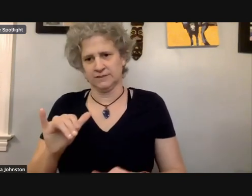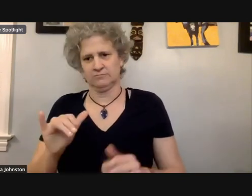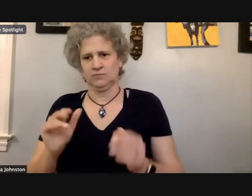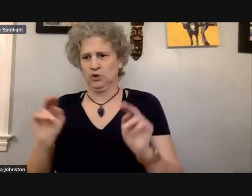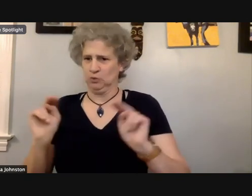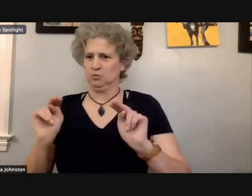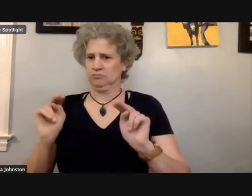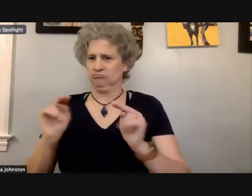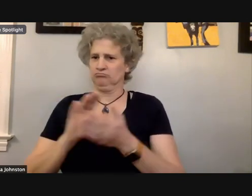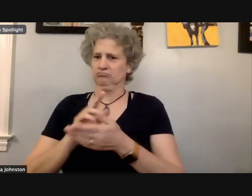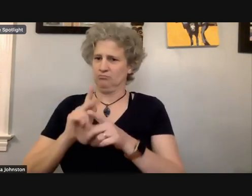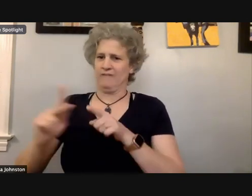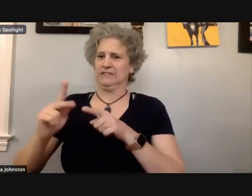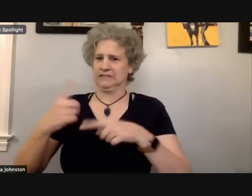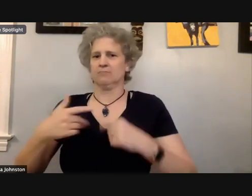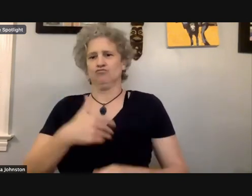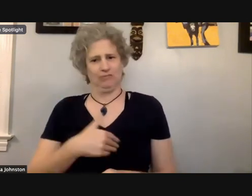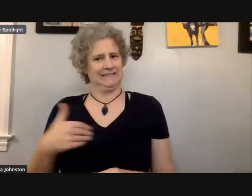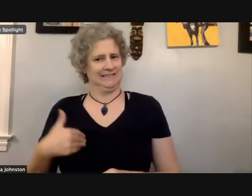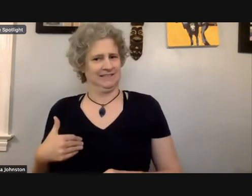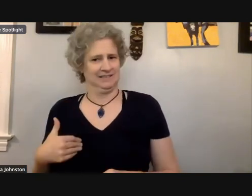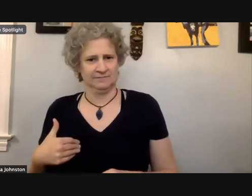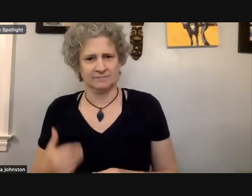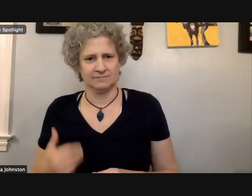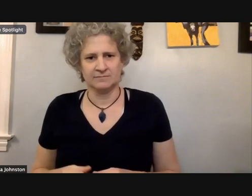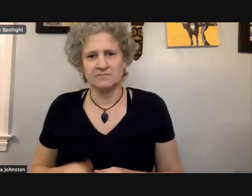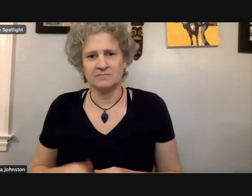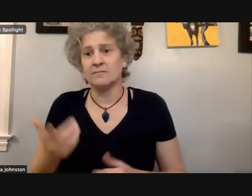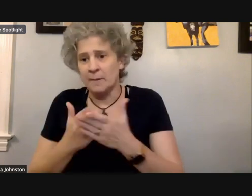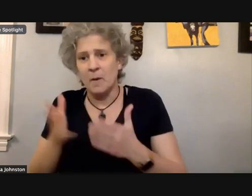Breasts, male or female, that's a neutral sign.